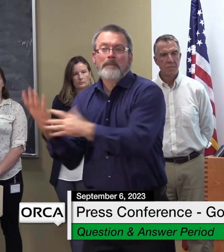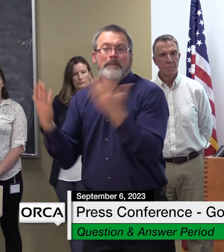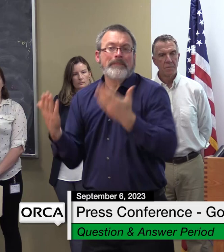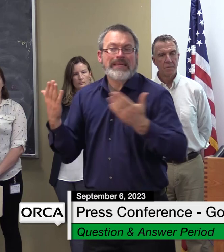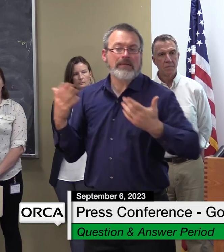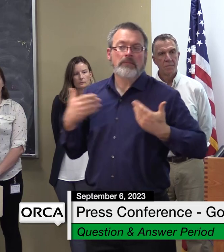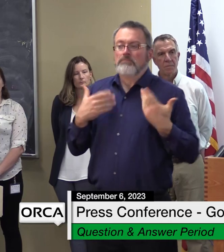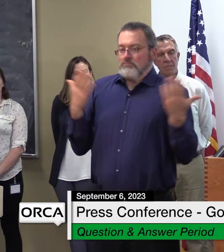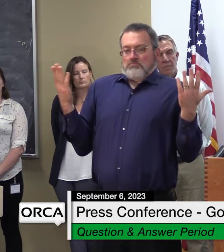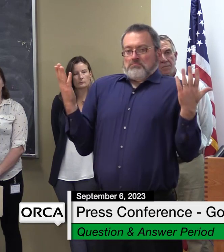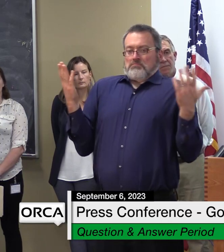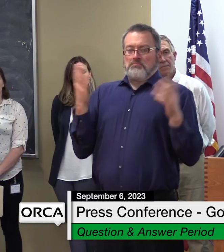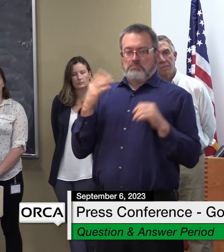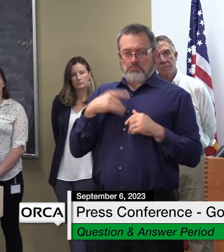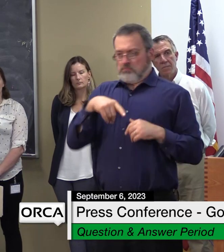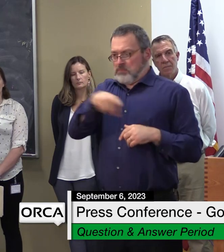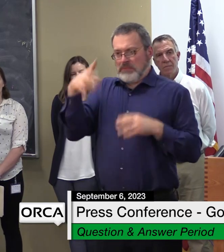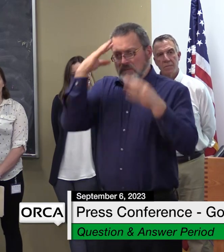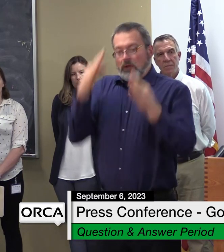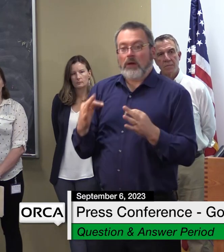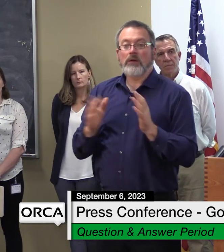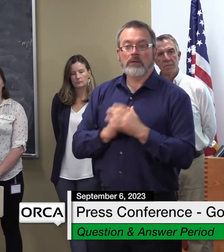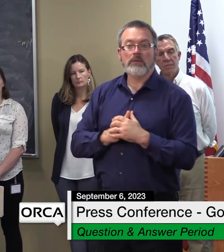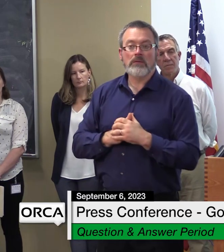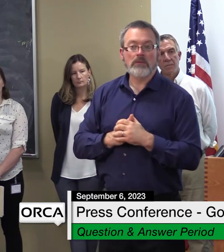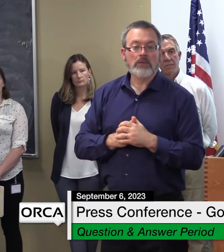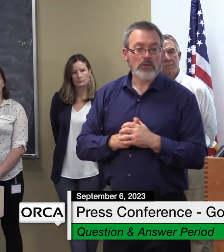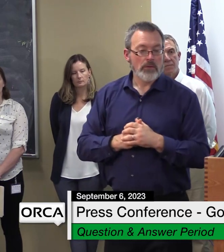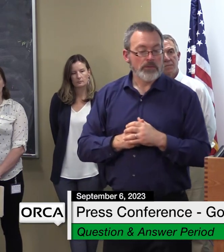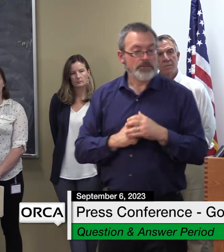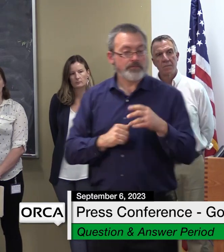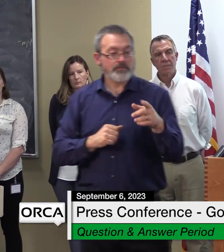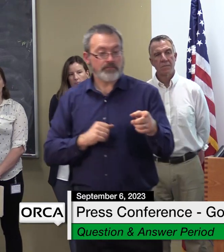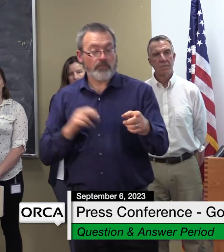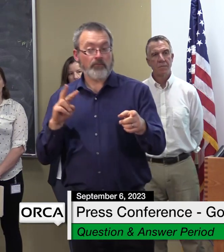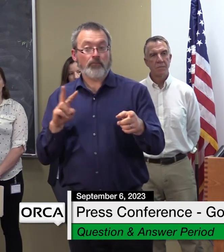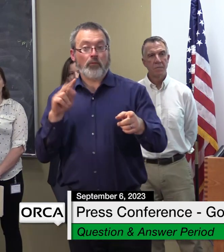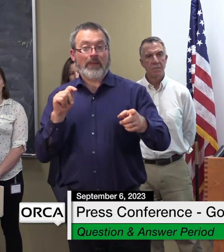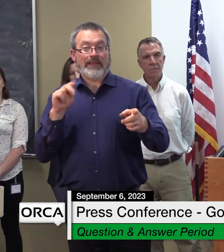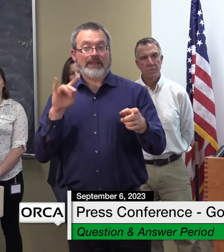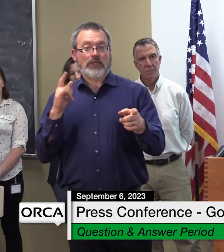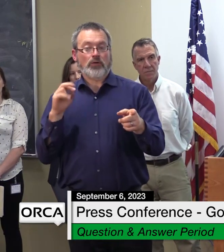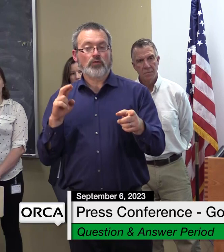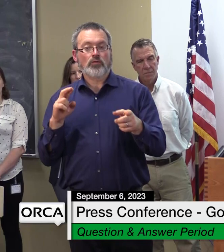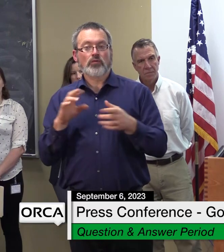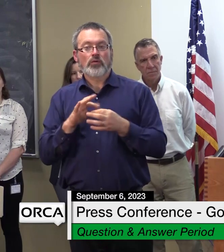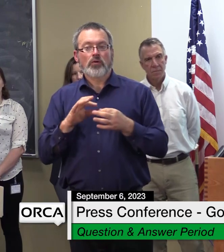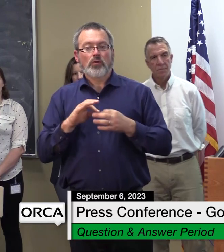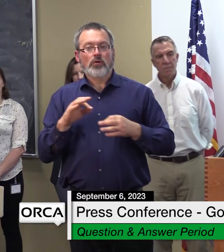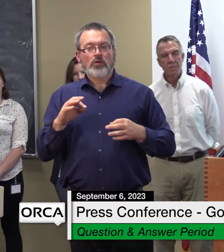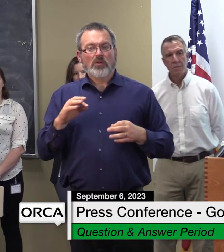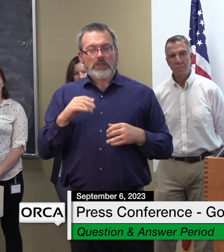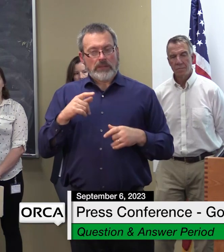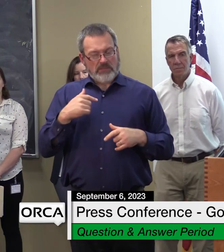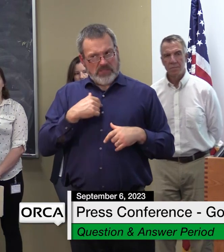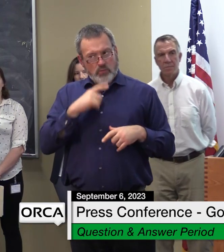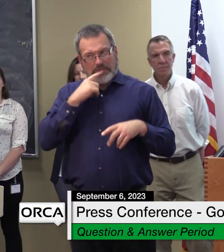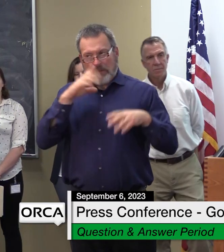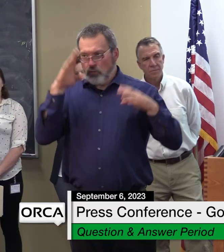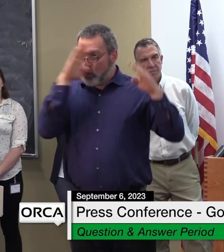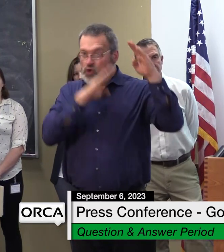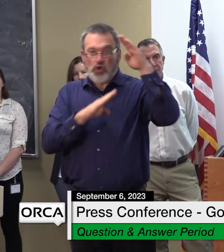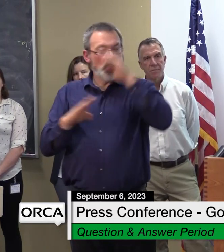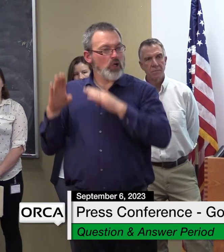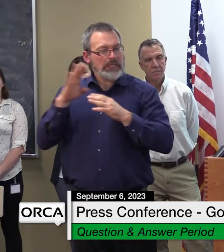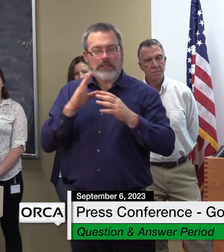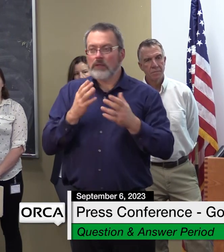I know for a lot of farmers, there's a huge concern about feed. They have to be able to grow or harvest it. Is the state thinking about